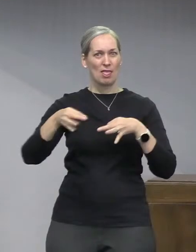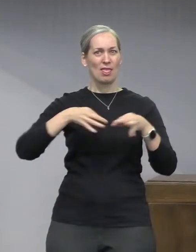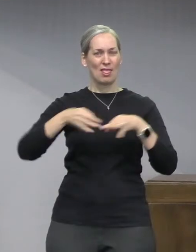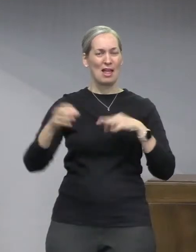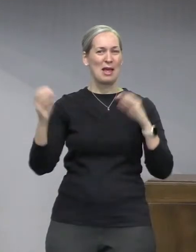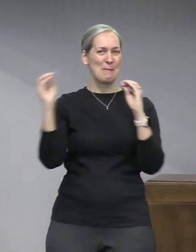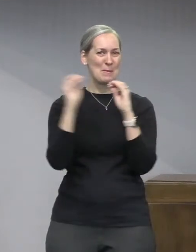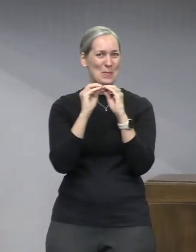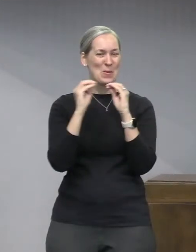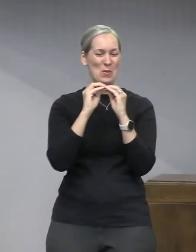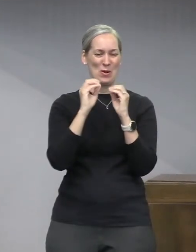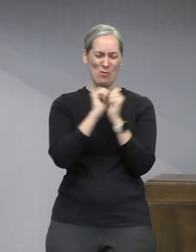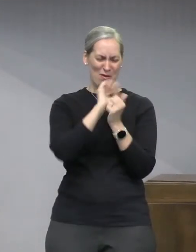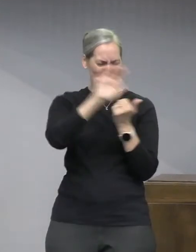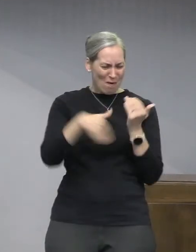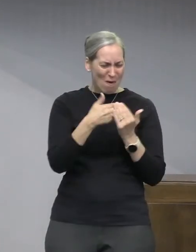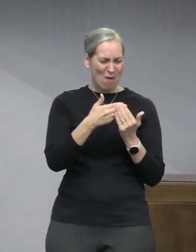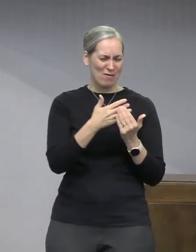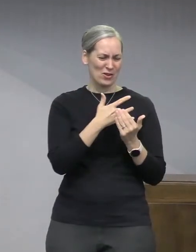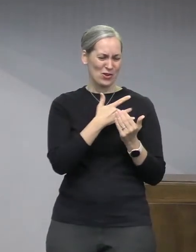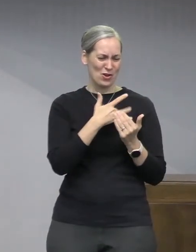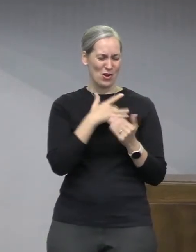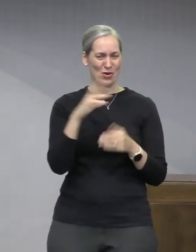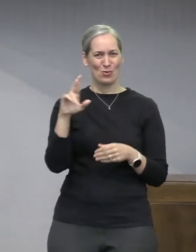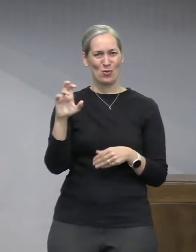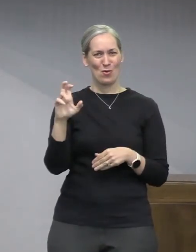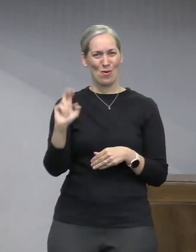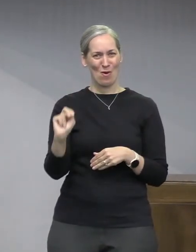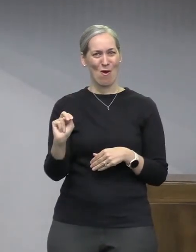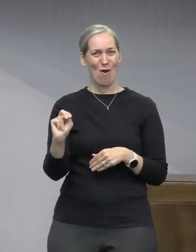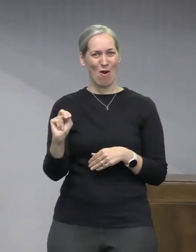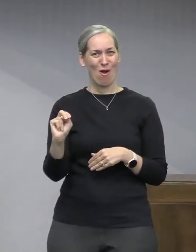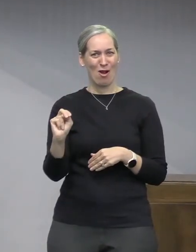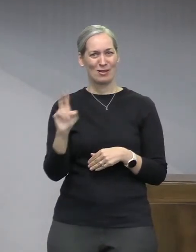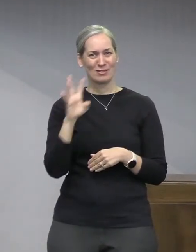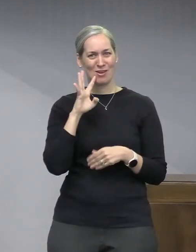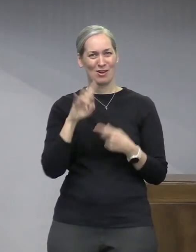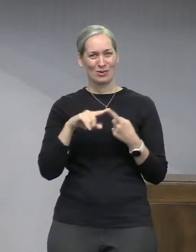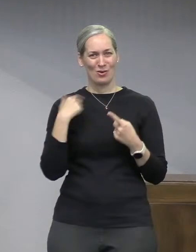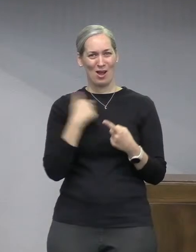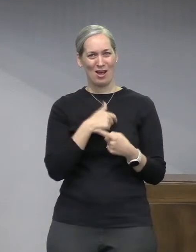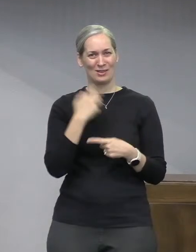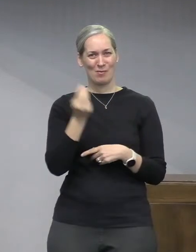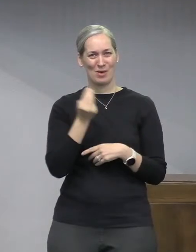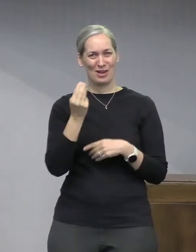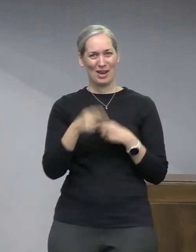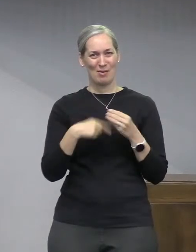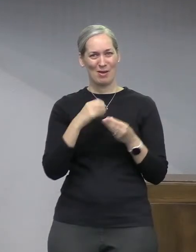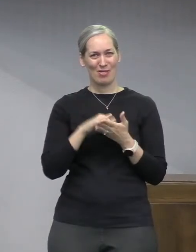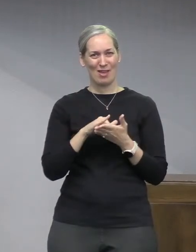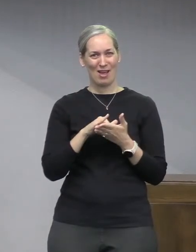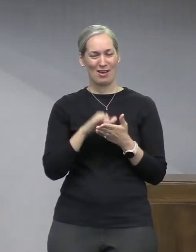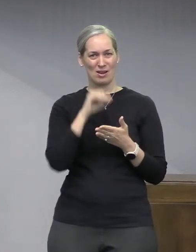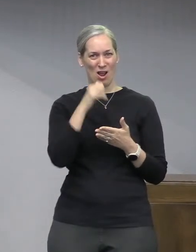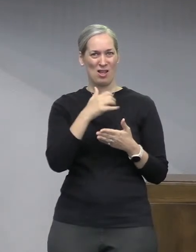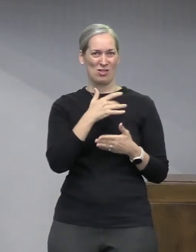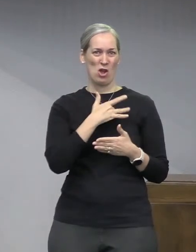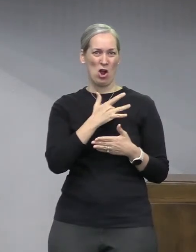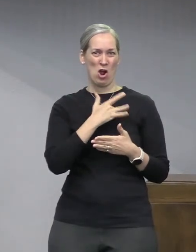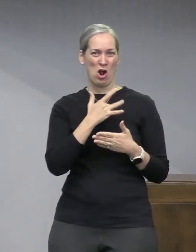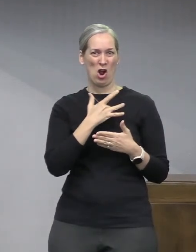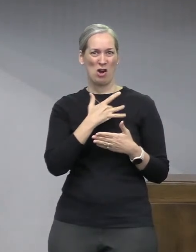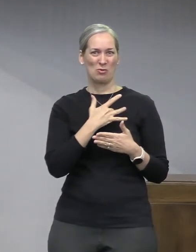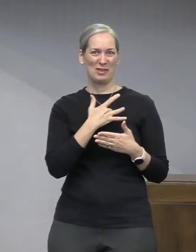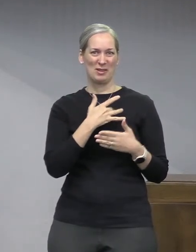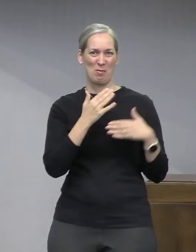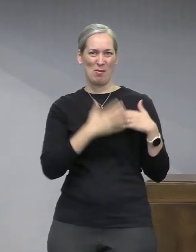With all your heart, as Ron talked to us Monday. Not with the blood pumping organ, but with